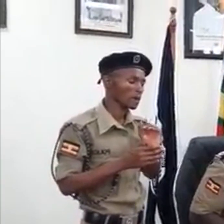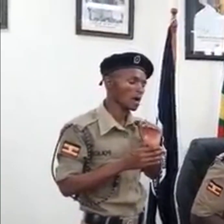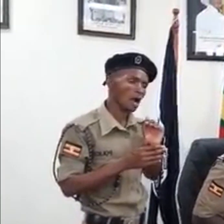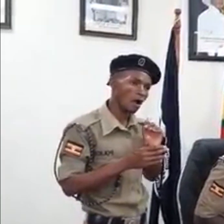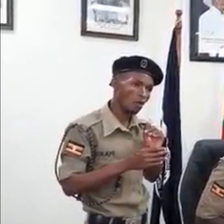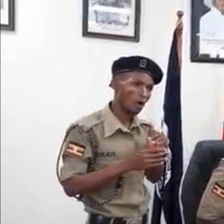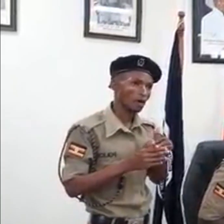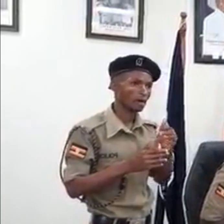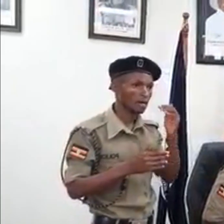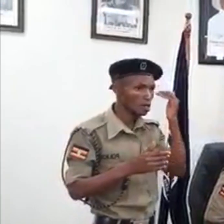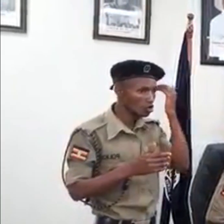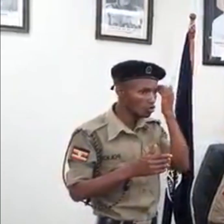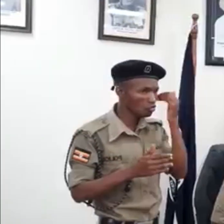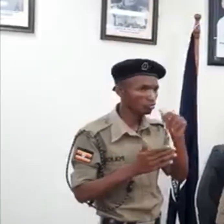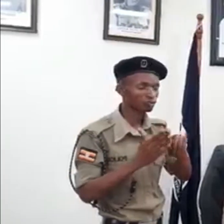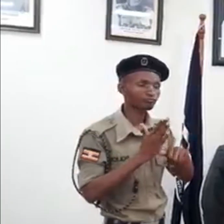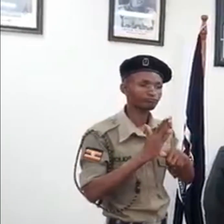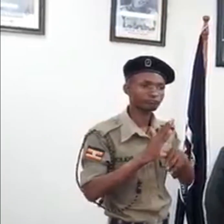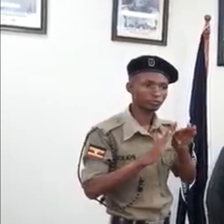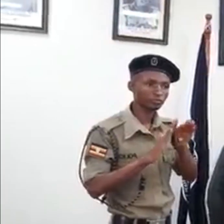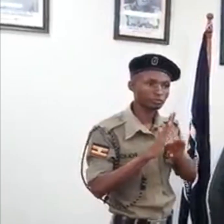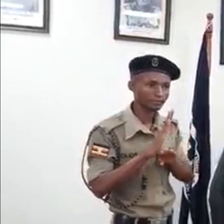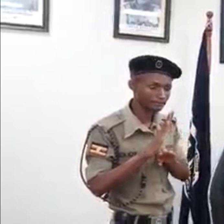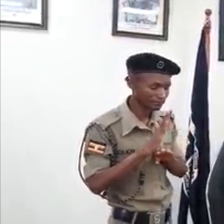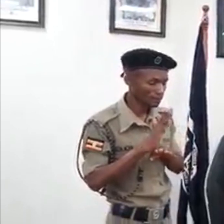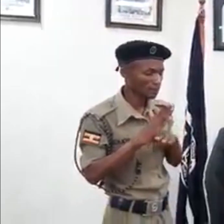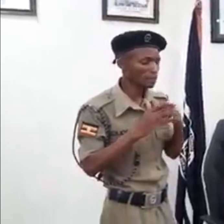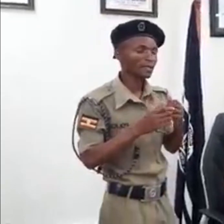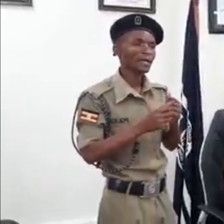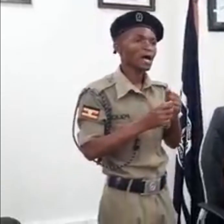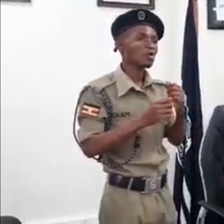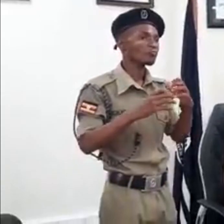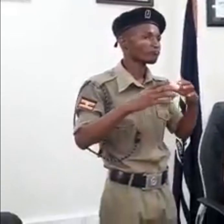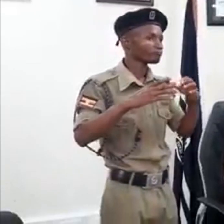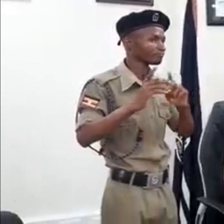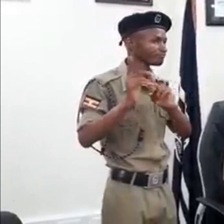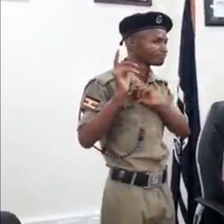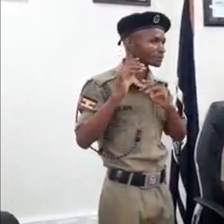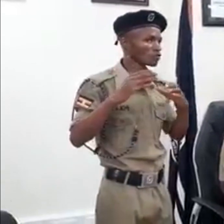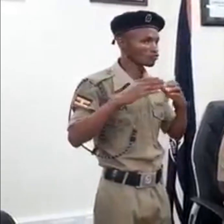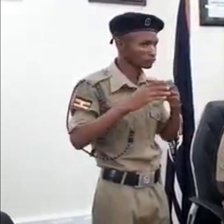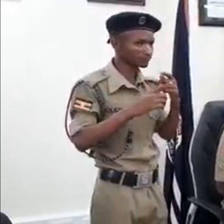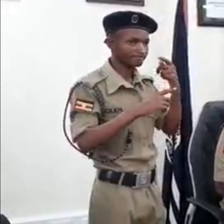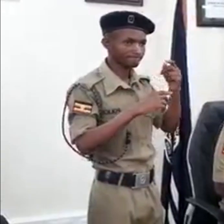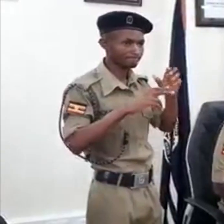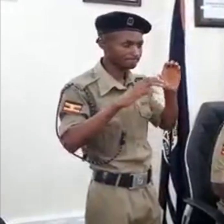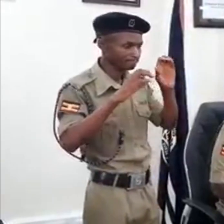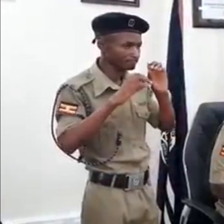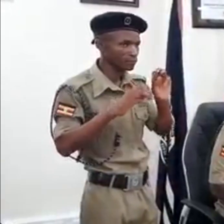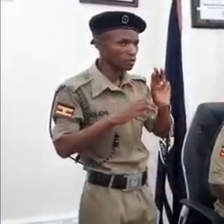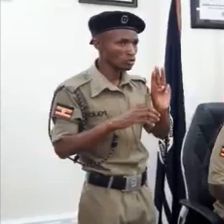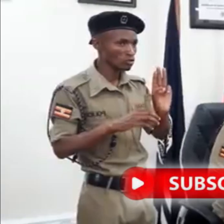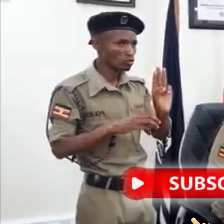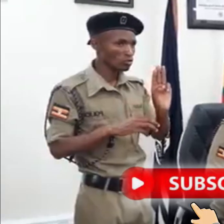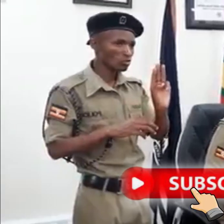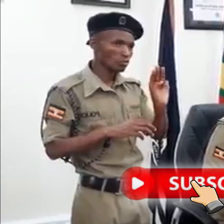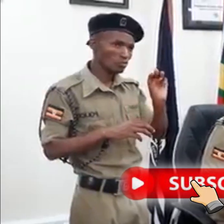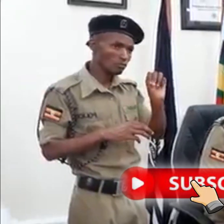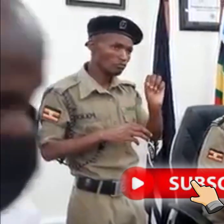our prosecution. So now the task team continues to hunt for one Mulumba